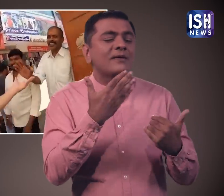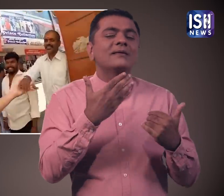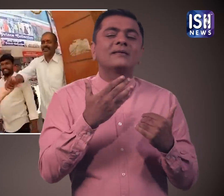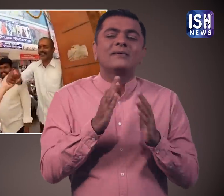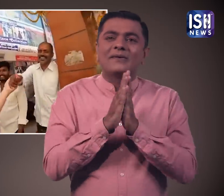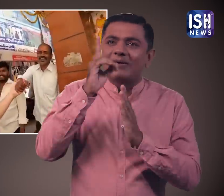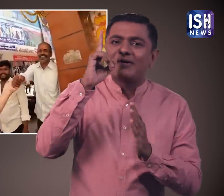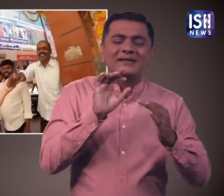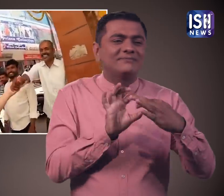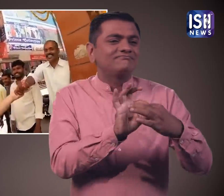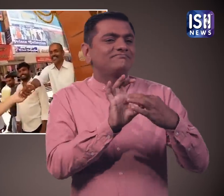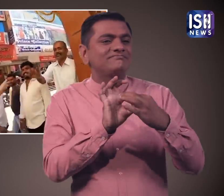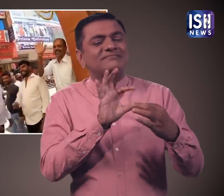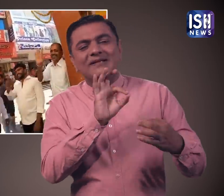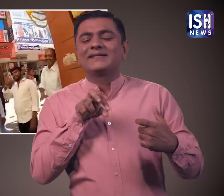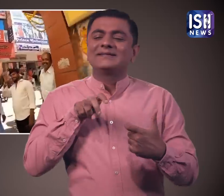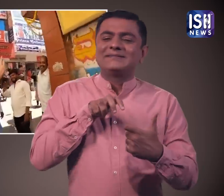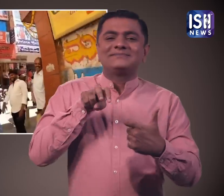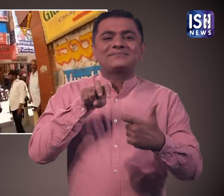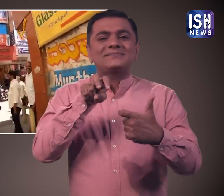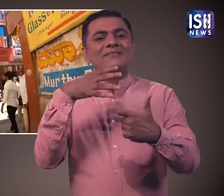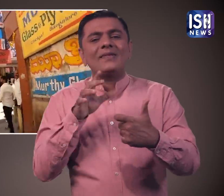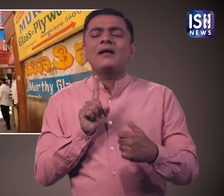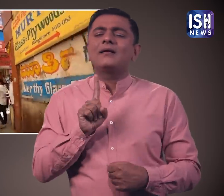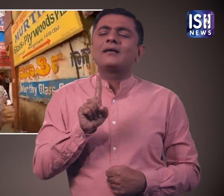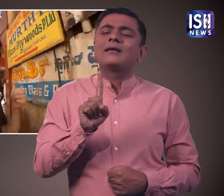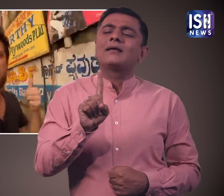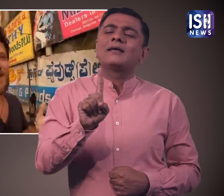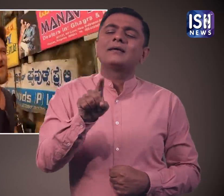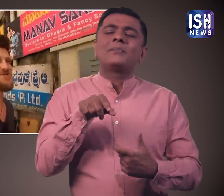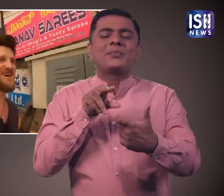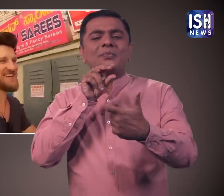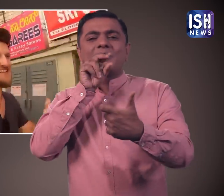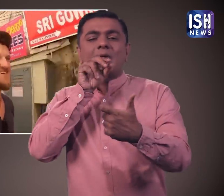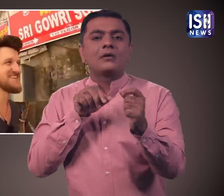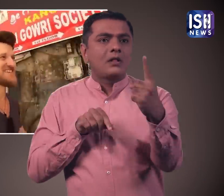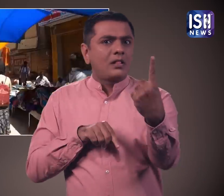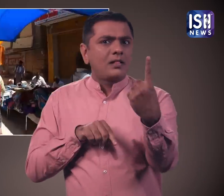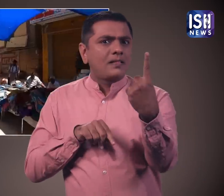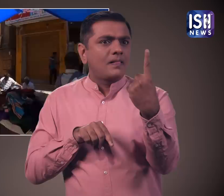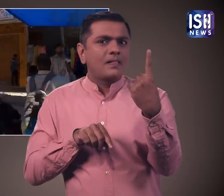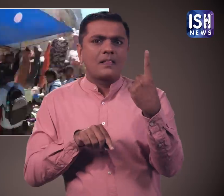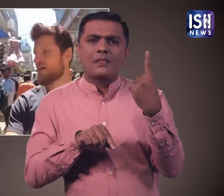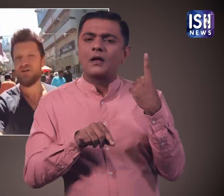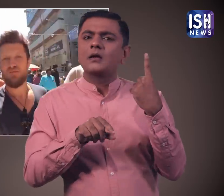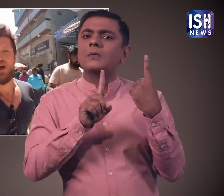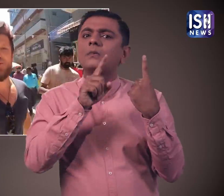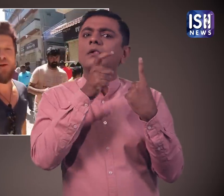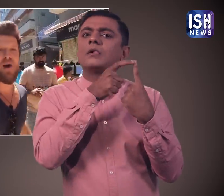Namaste. The entire interaction was vlogged. While Pedro was walking, Pedro greeted a man by